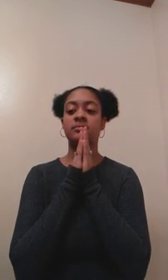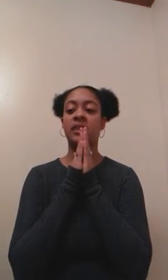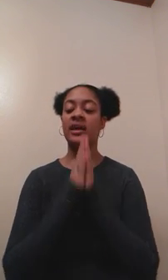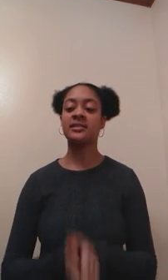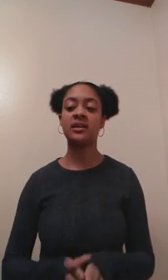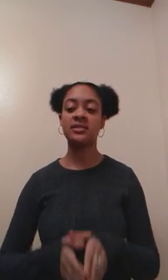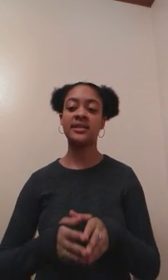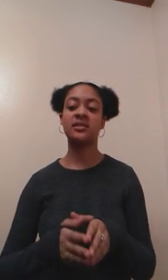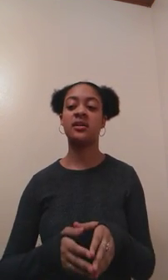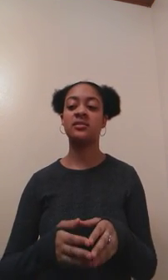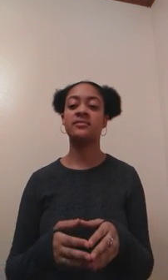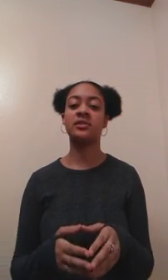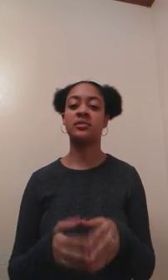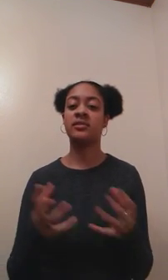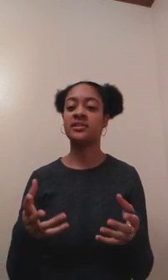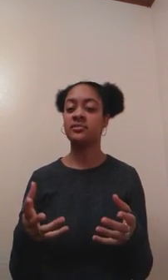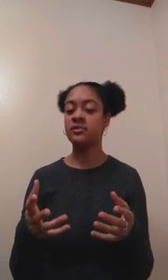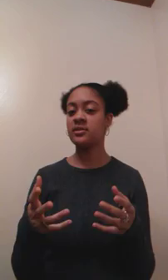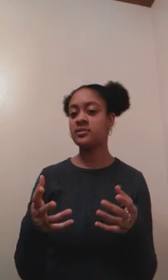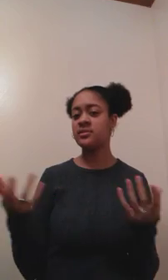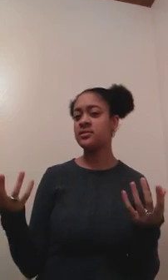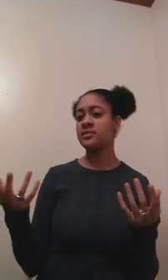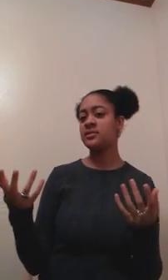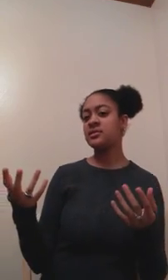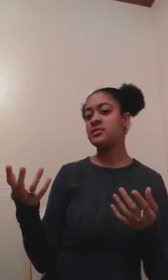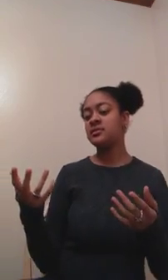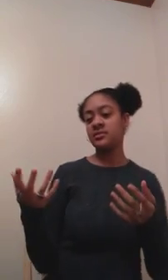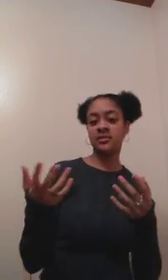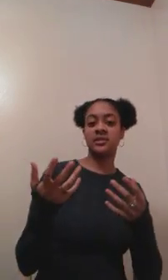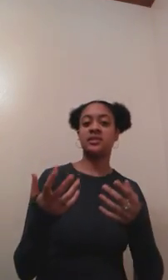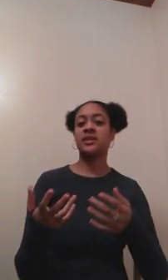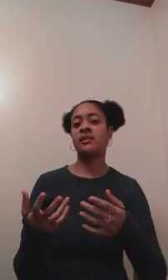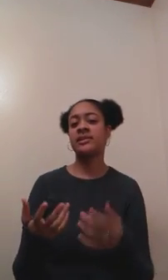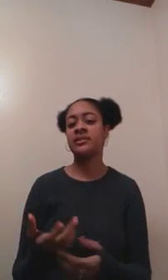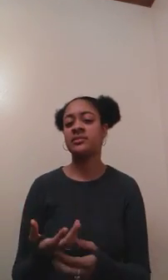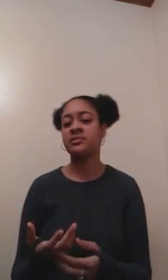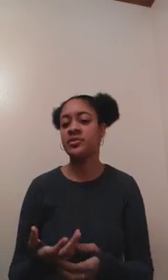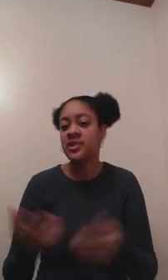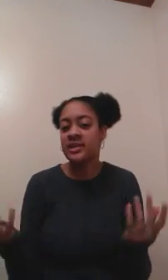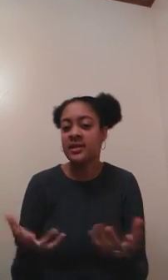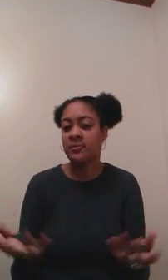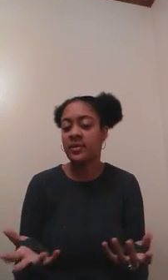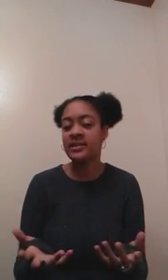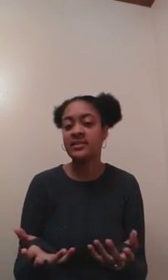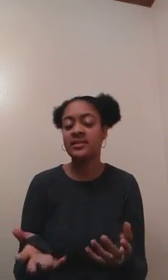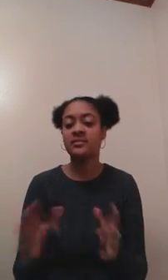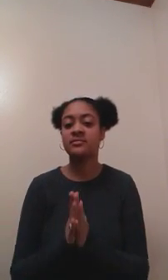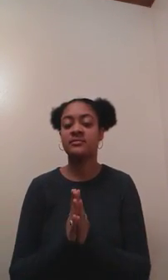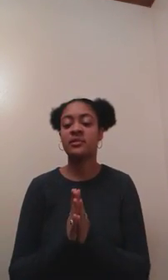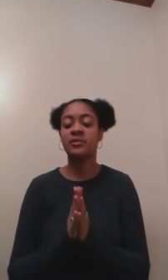I guess I'll teach all of the question words since I already told you how to say what while we're